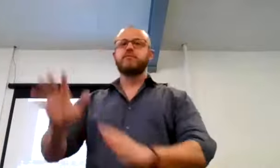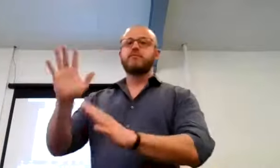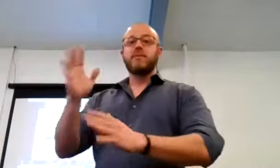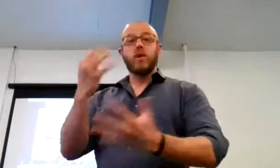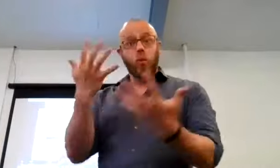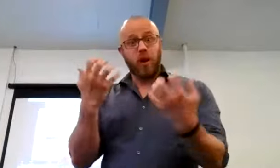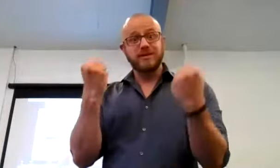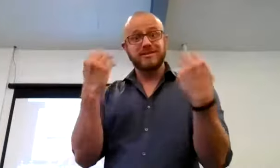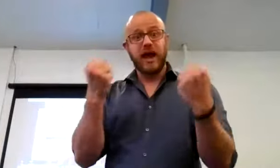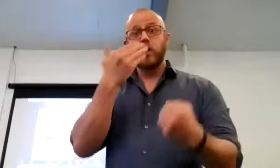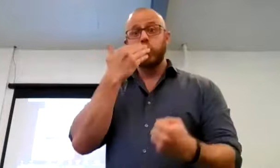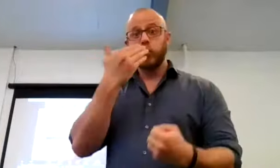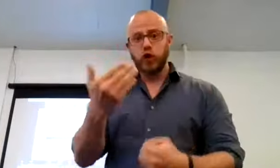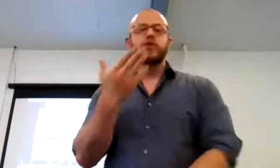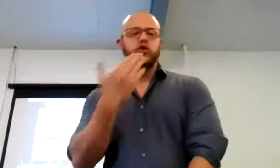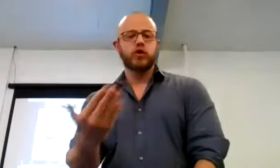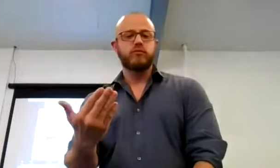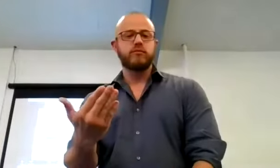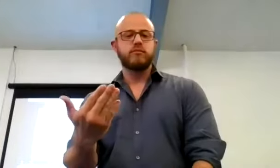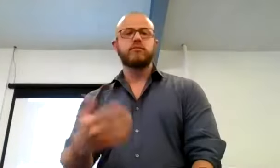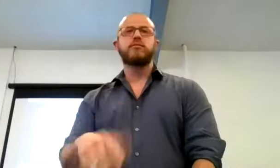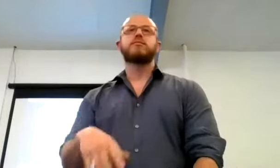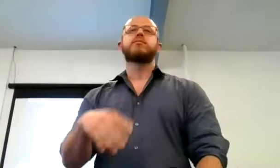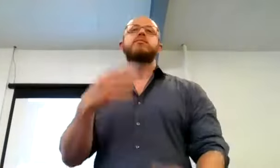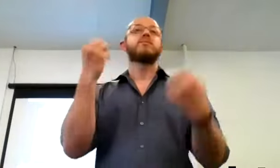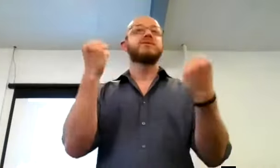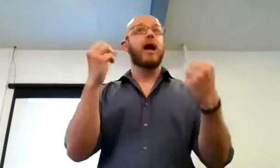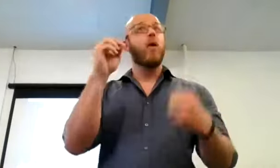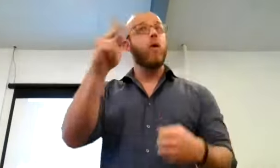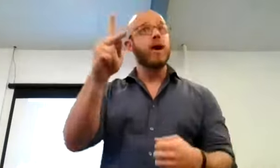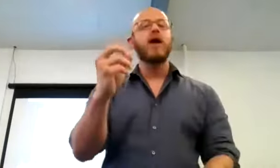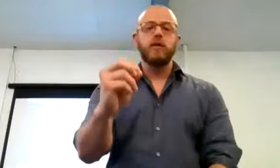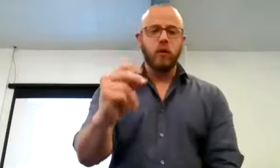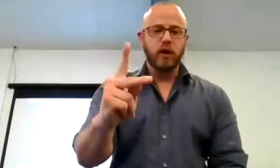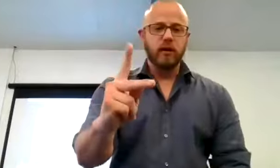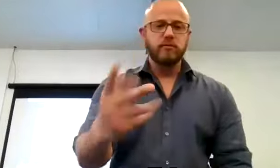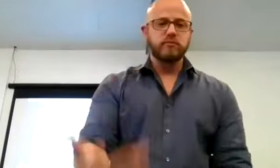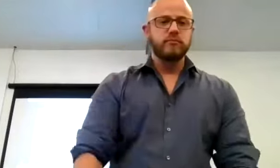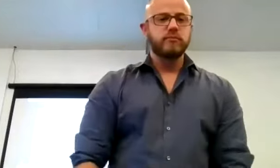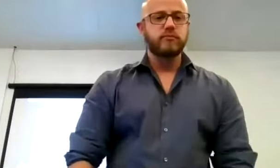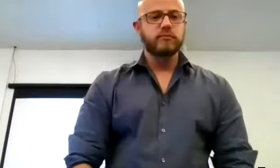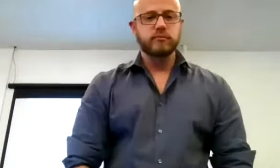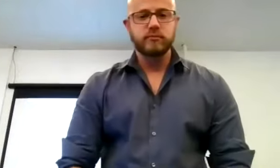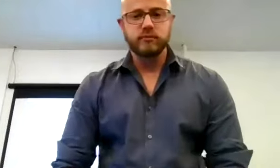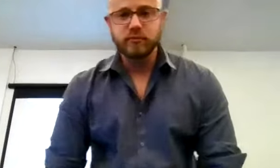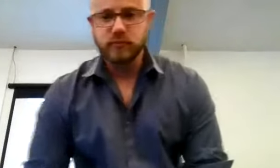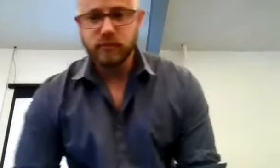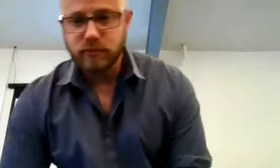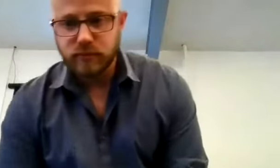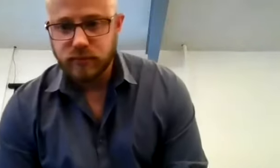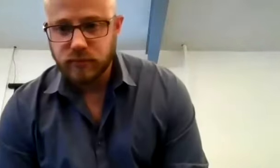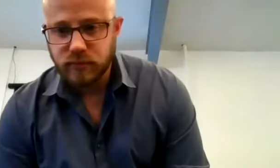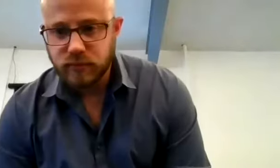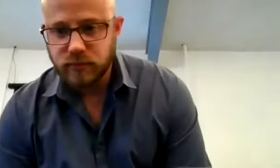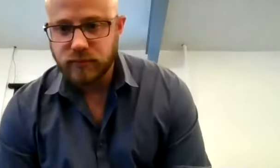it. So if you wanna say good, you do just like this, good. If you wanna say okay, then you sign okay. Yeah.